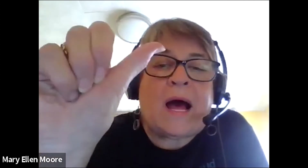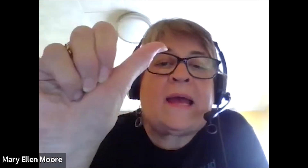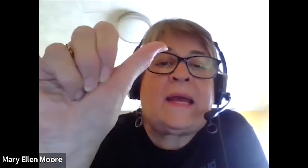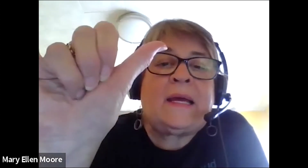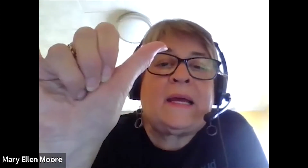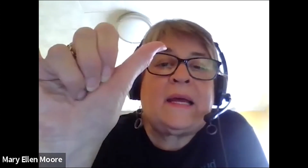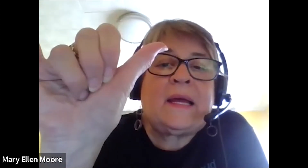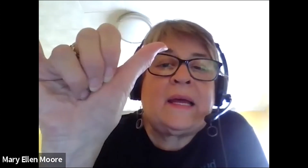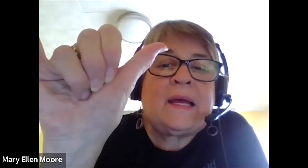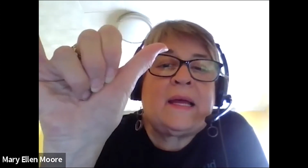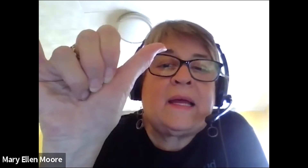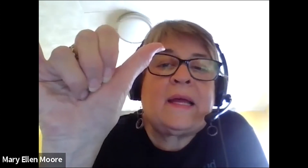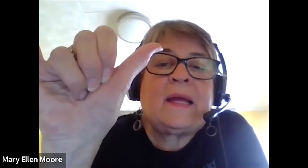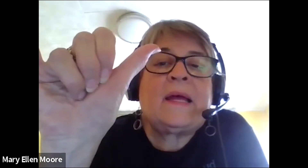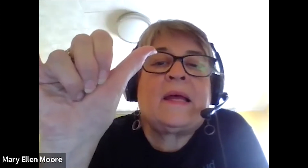Y.